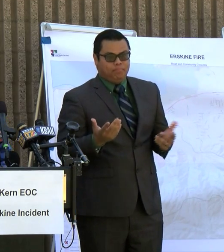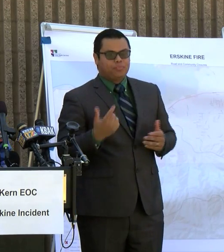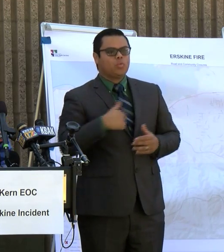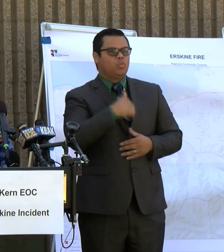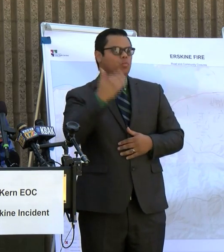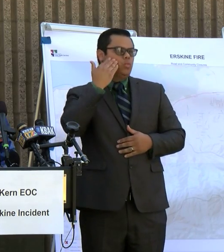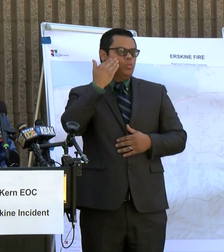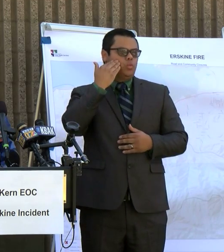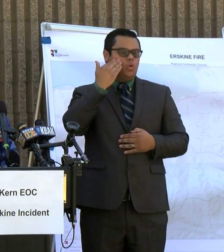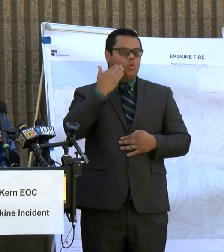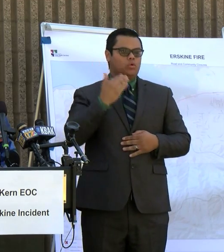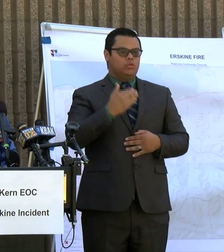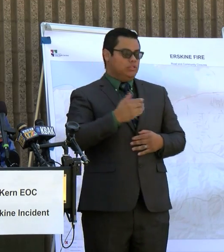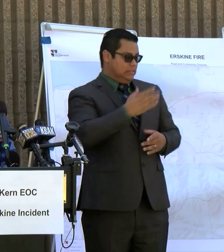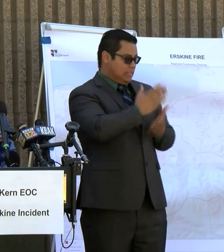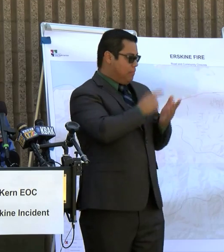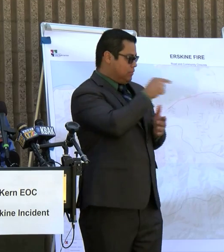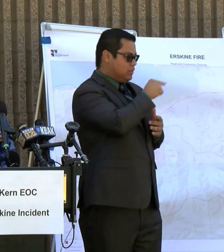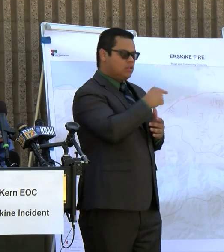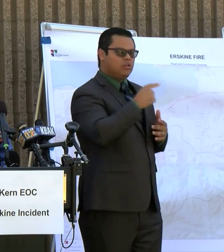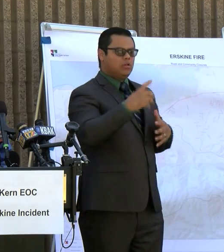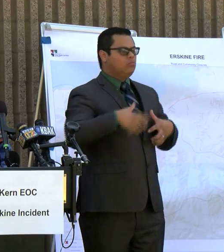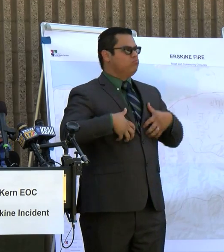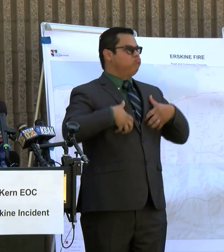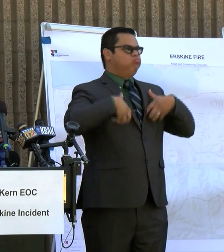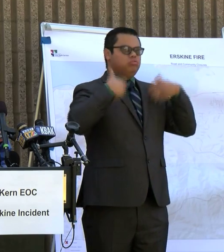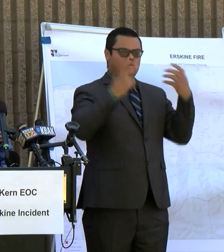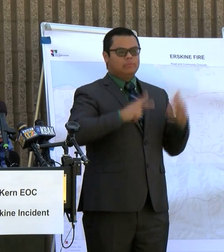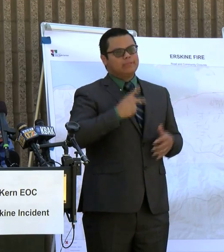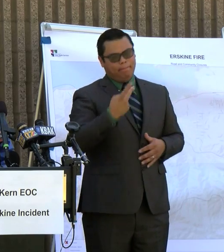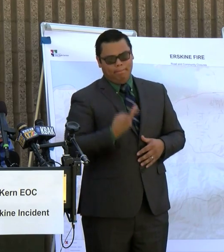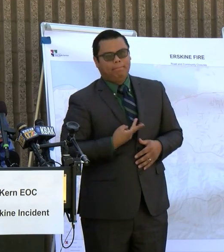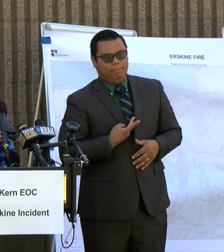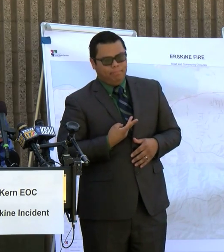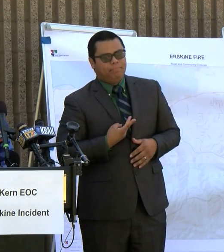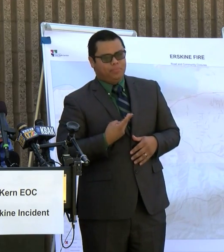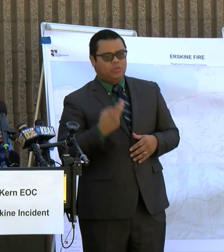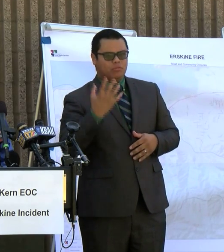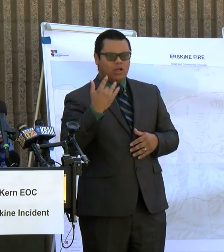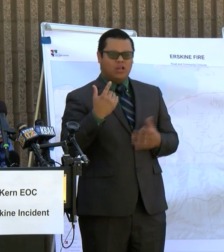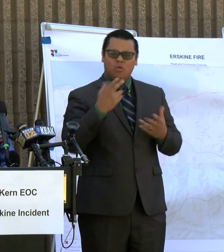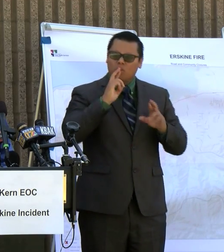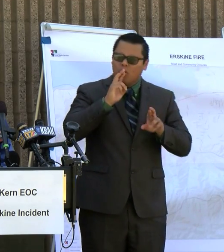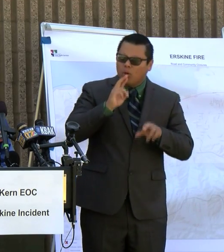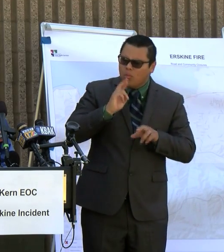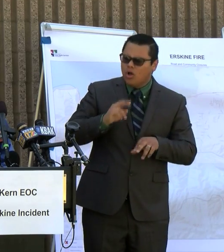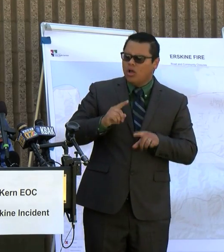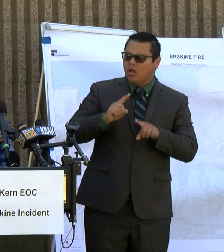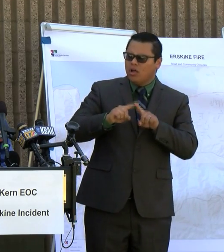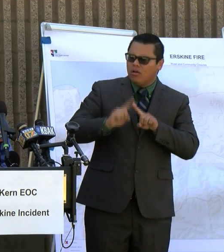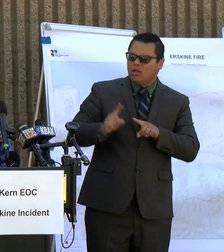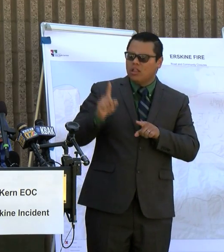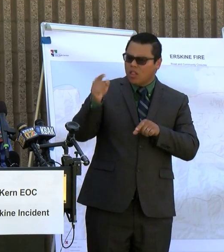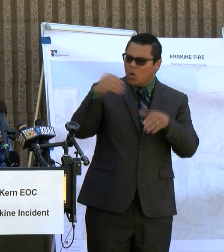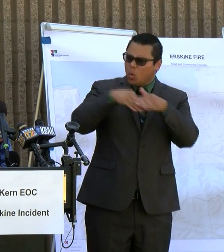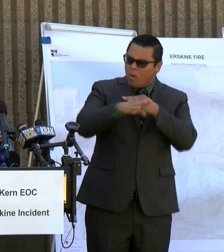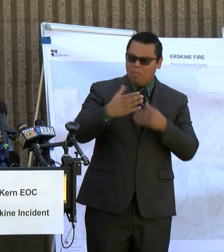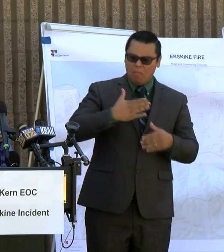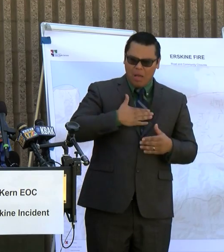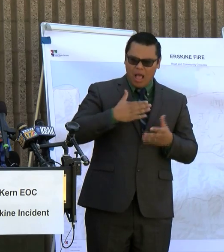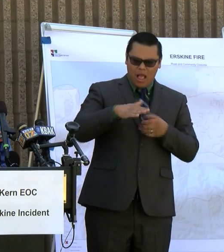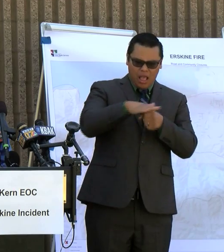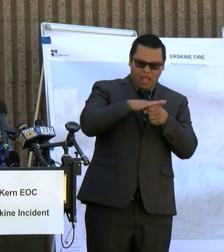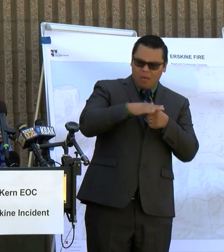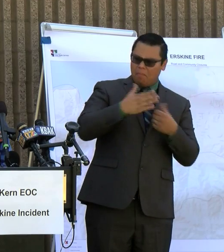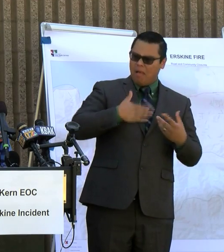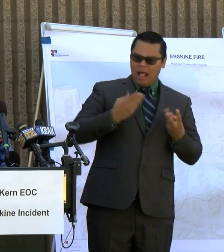to some of the residents up there, that they are very upset that these reports are coming out, that members of the media are actually going onto their property